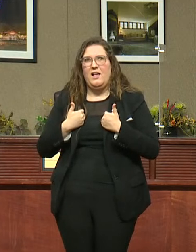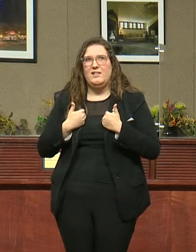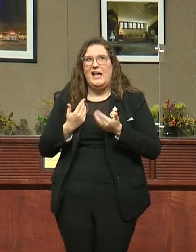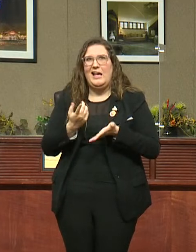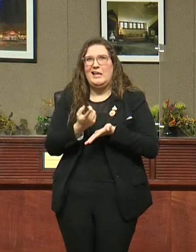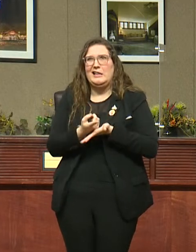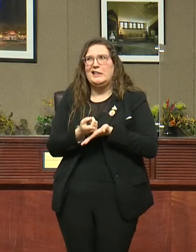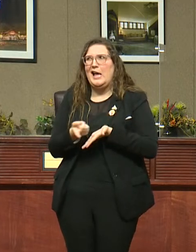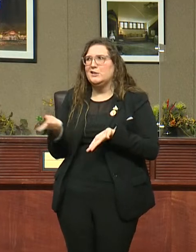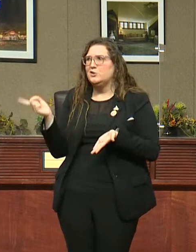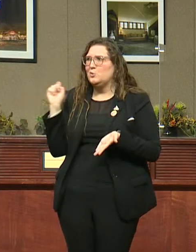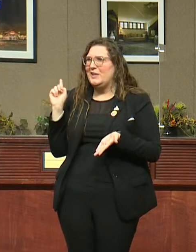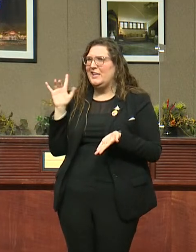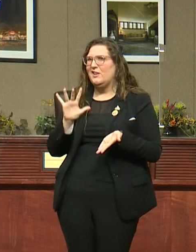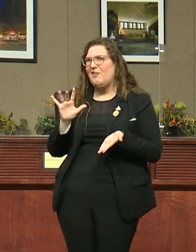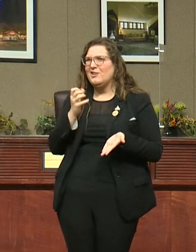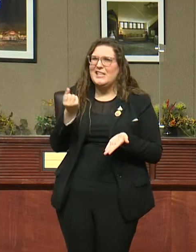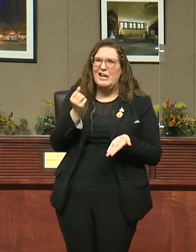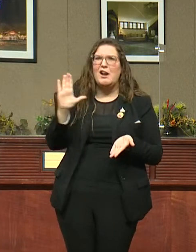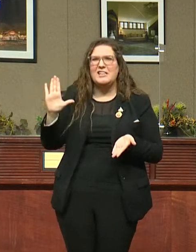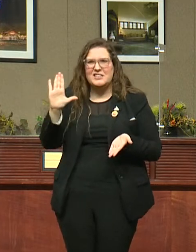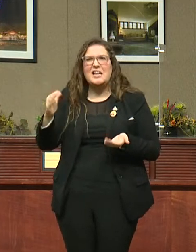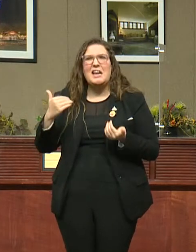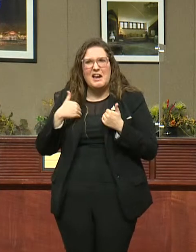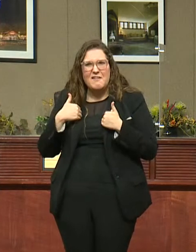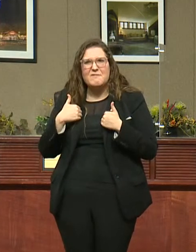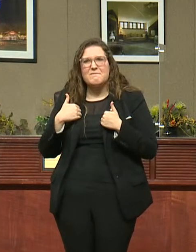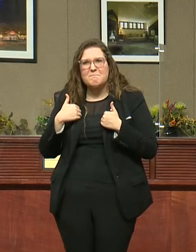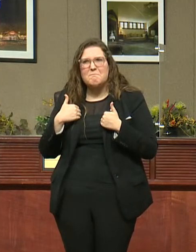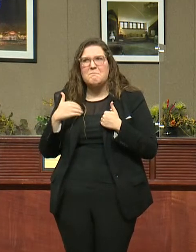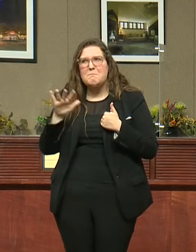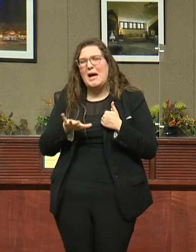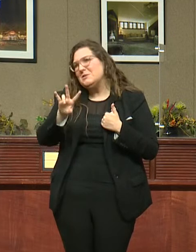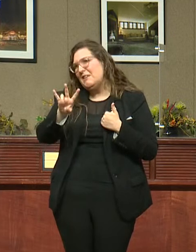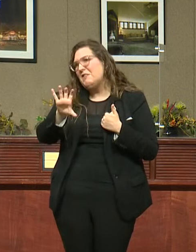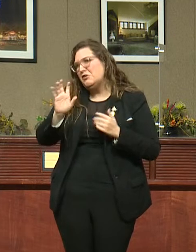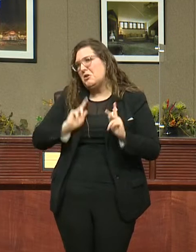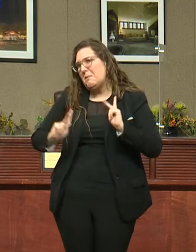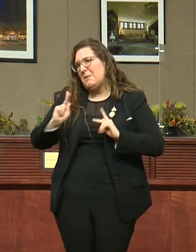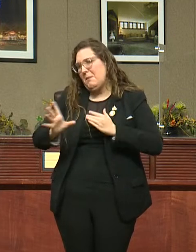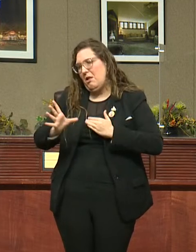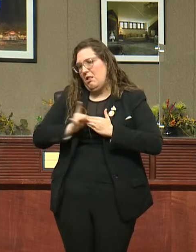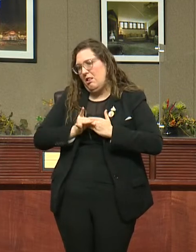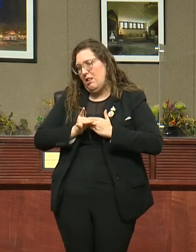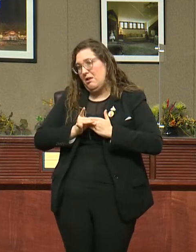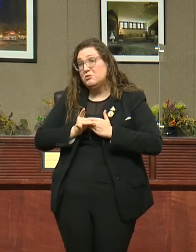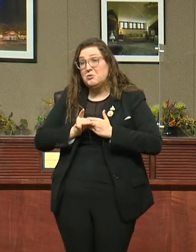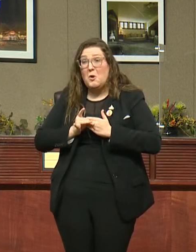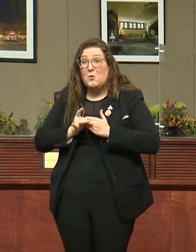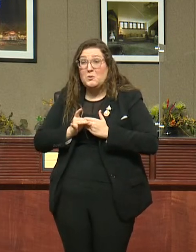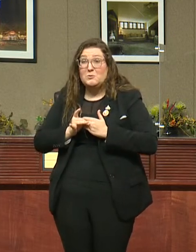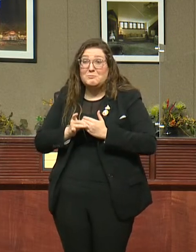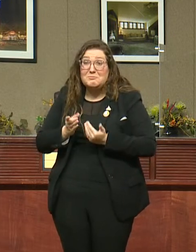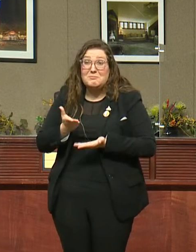700. So there are some signs in the data, but death rate and